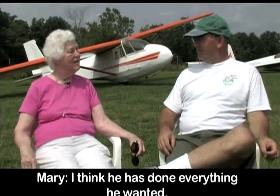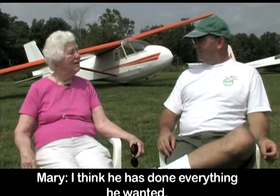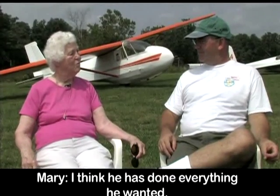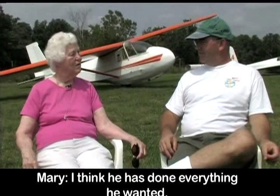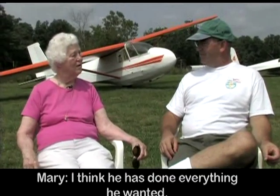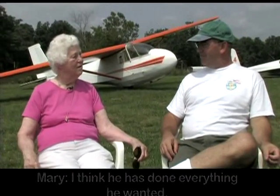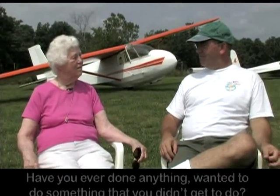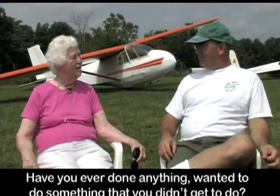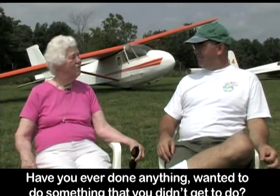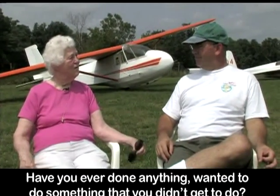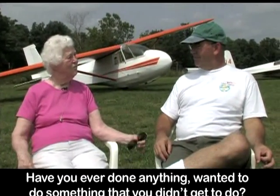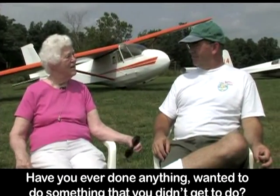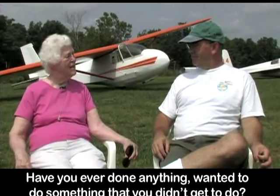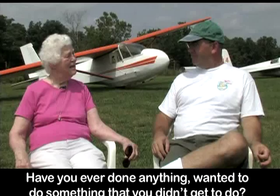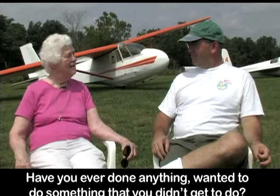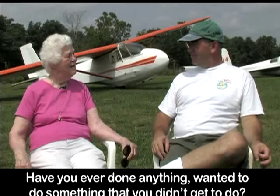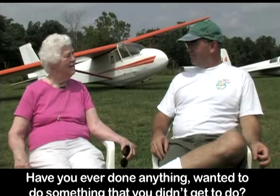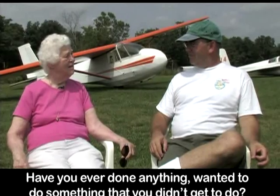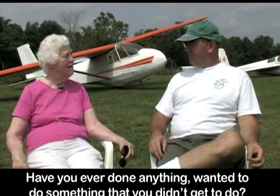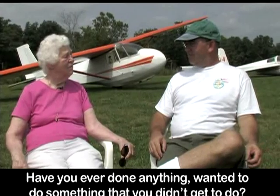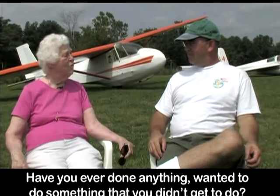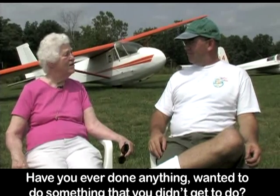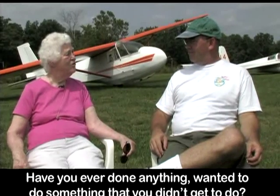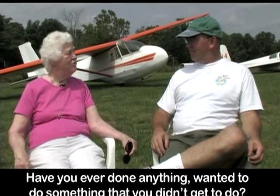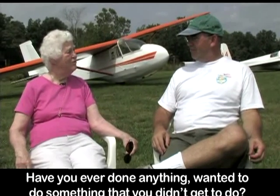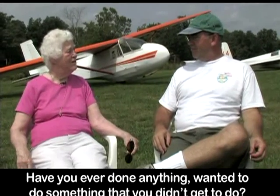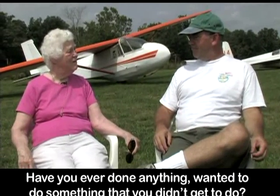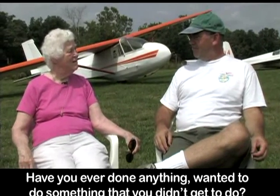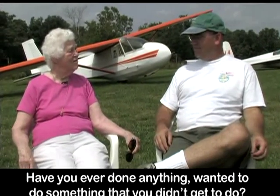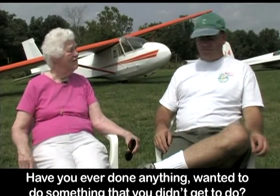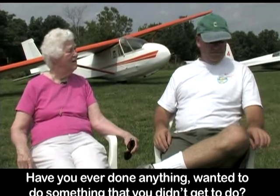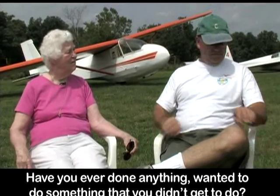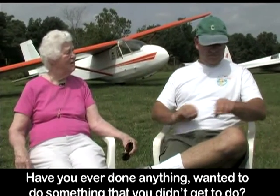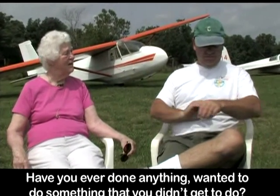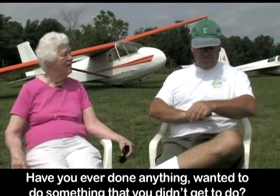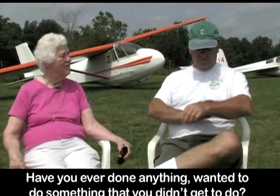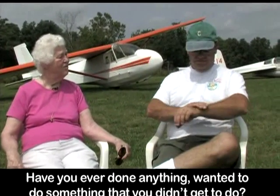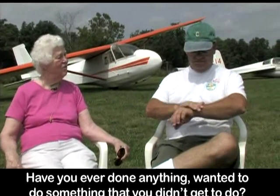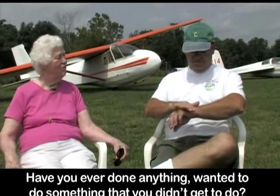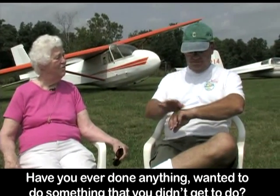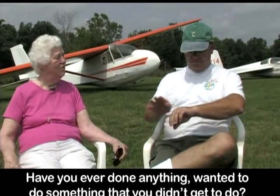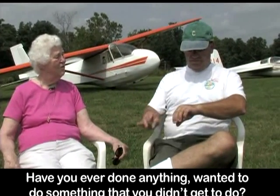he wanted. Have you ever done anything, wanted to do something that you didn't get to do?